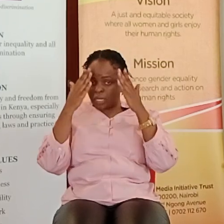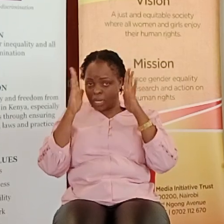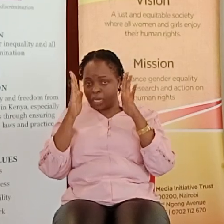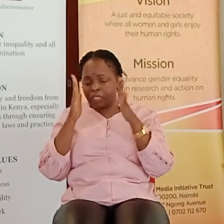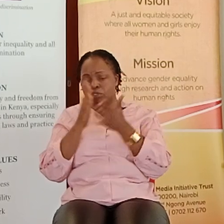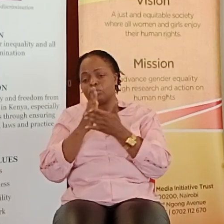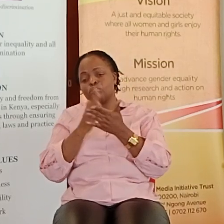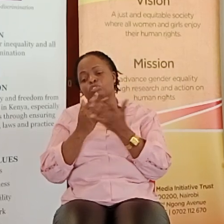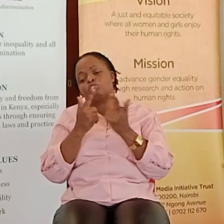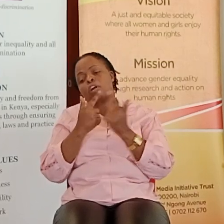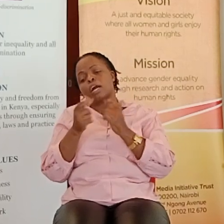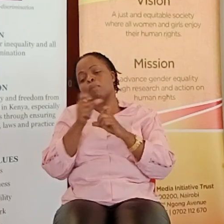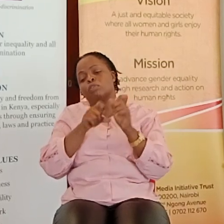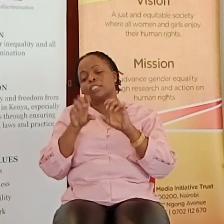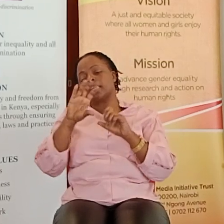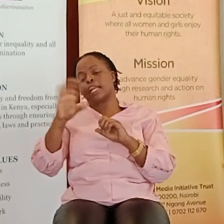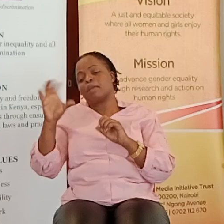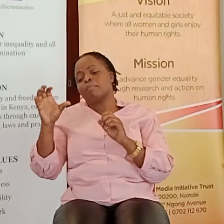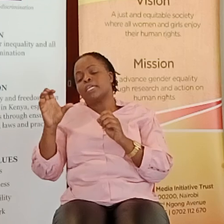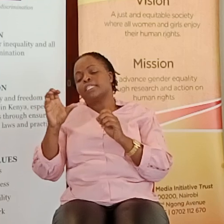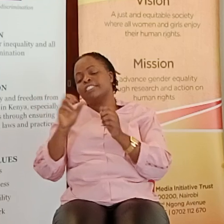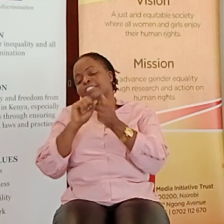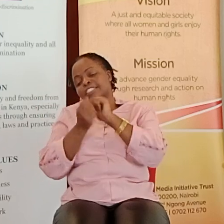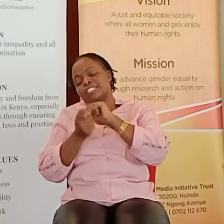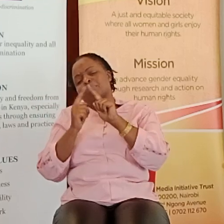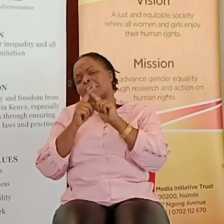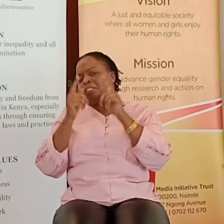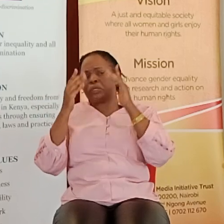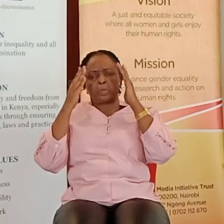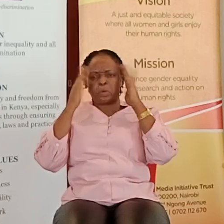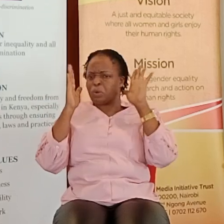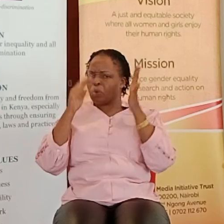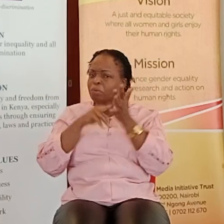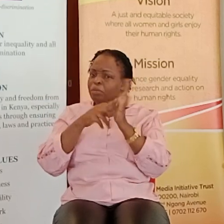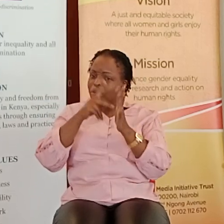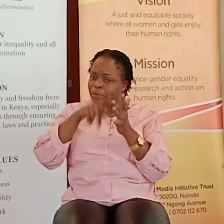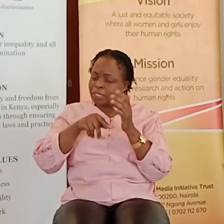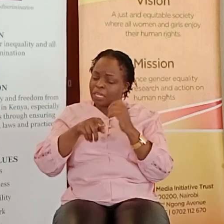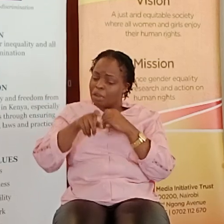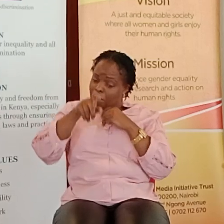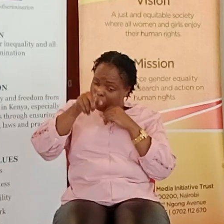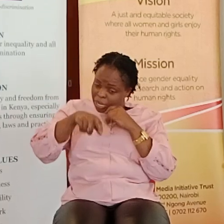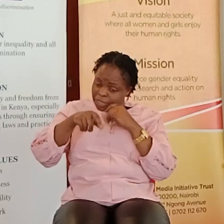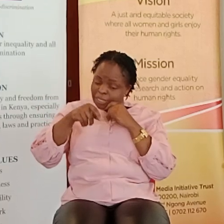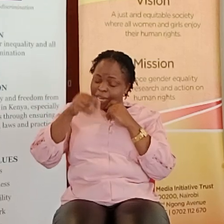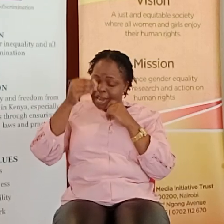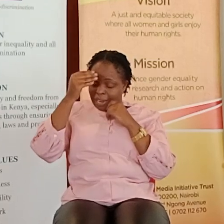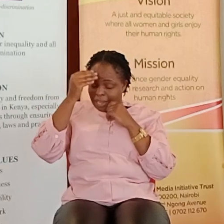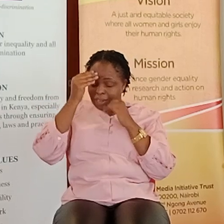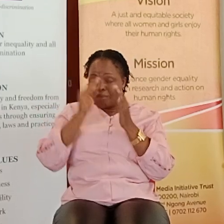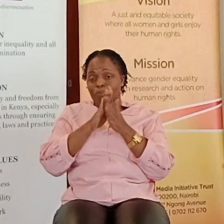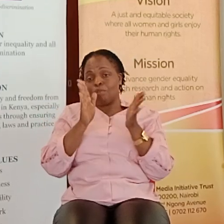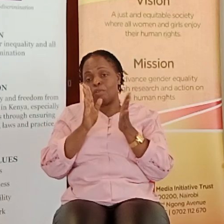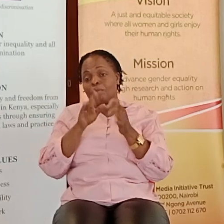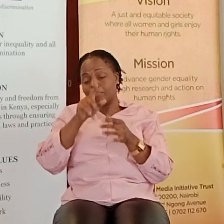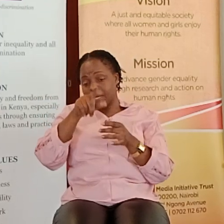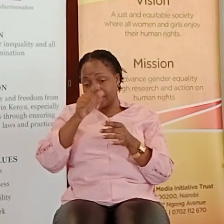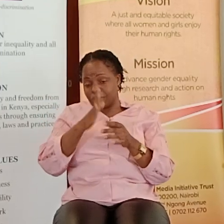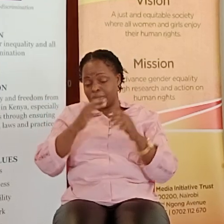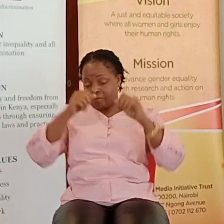climate change and we don't know really what it is. We really need to have capacity building so that we can be able